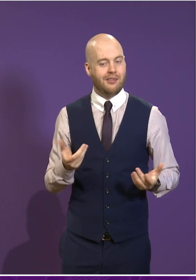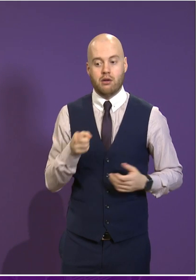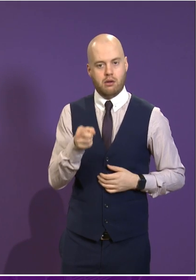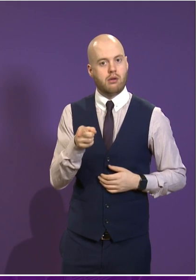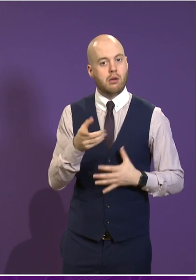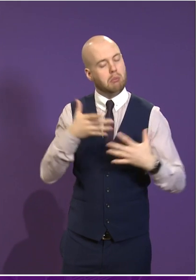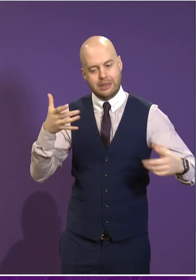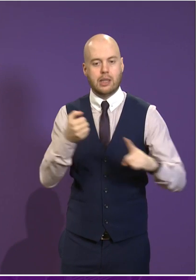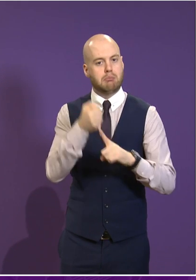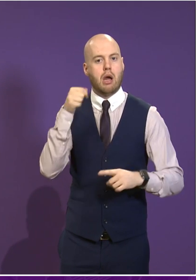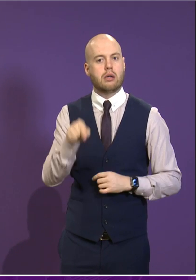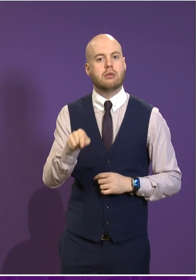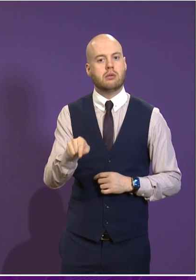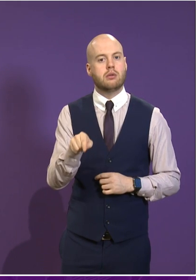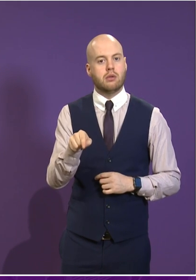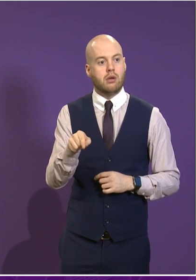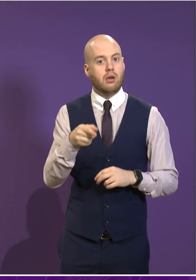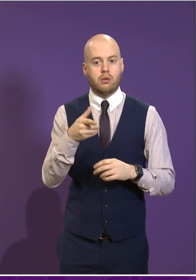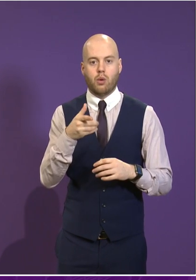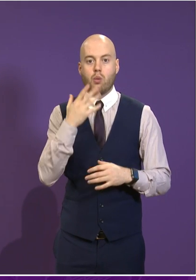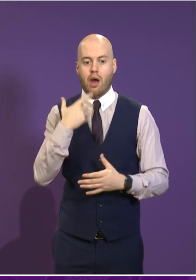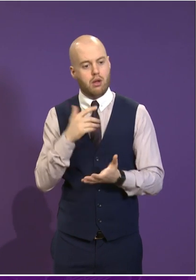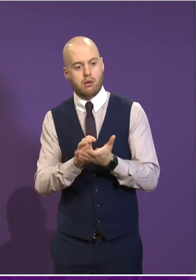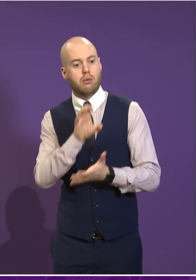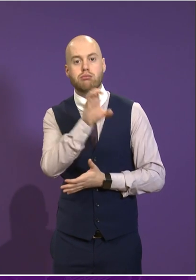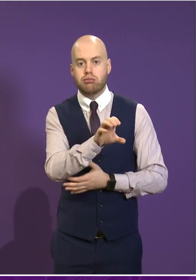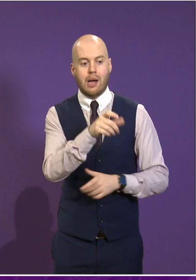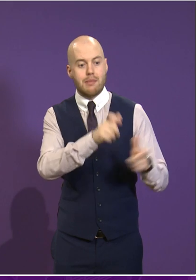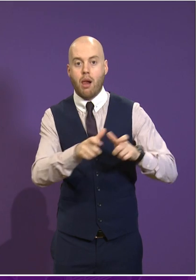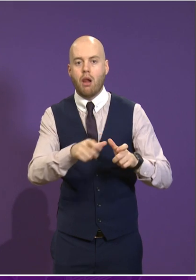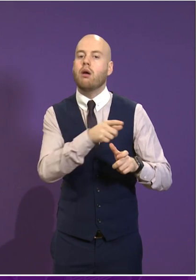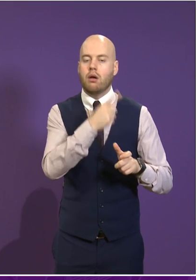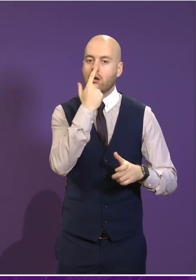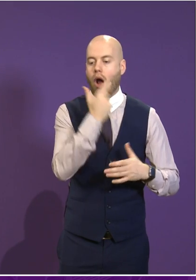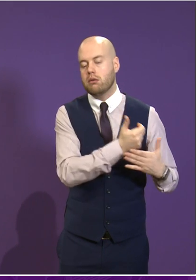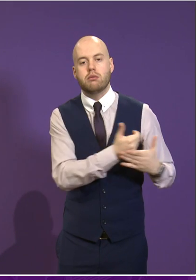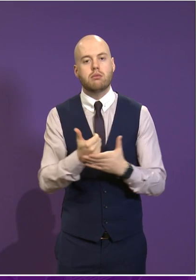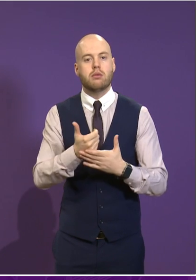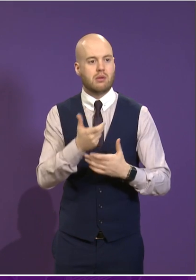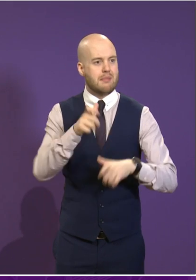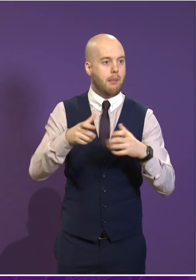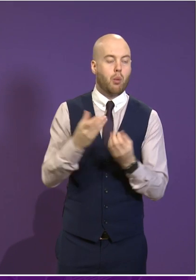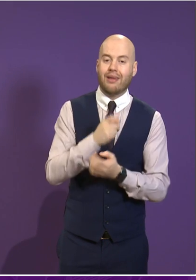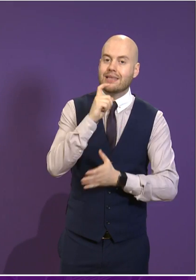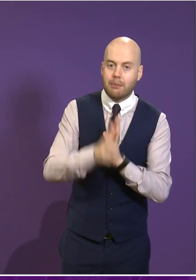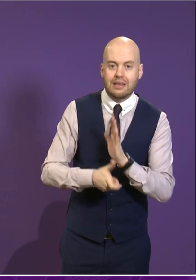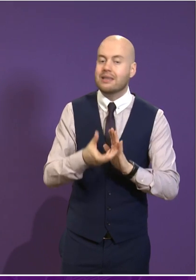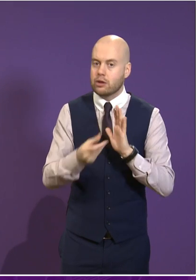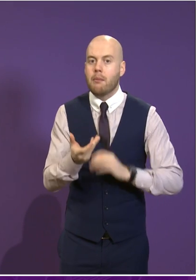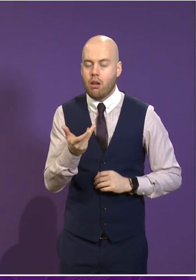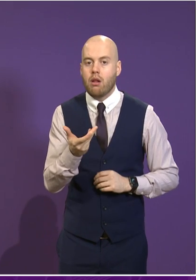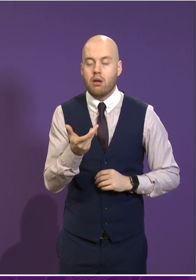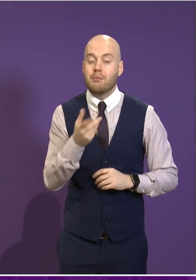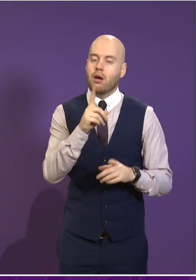any finance that you put in to help people with disabilities. And also another finding that came out from that was that sometimes the complexity of conditions that are